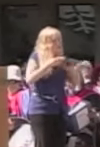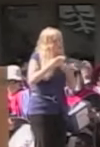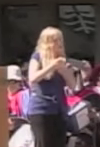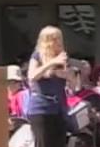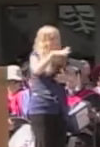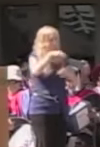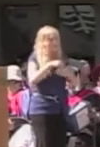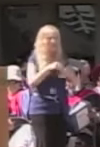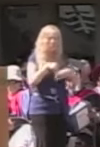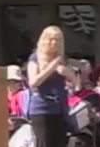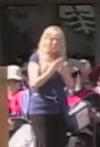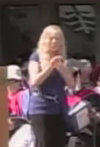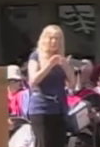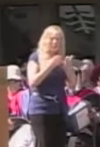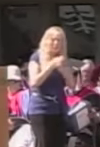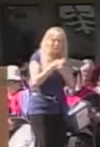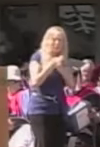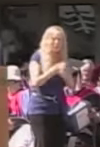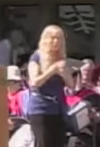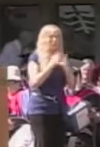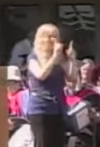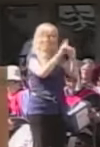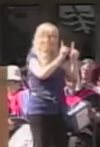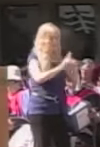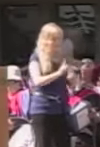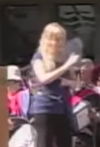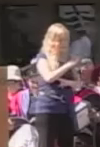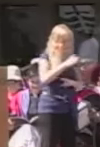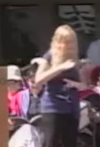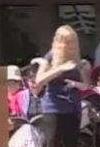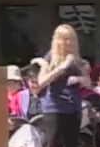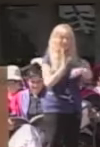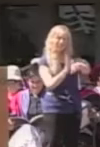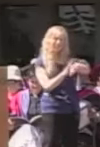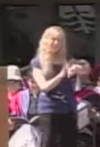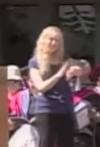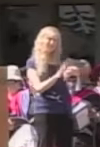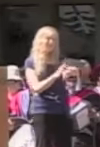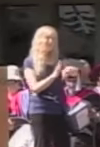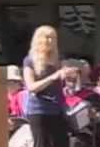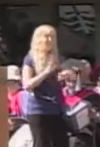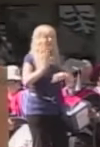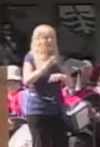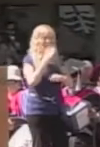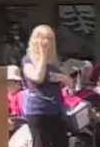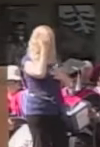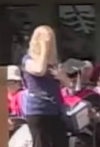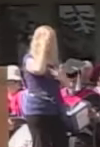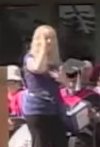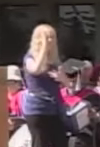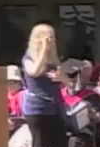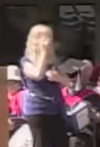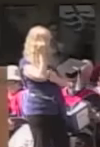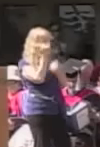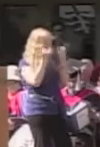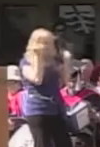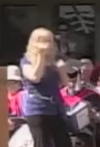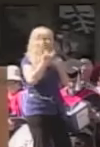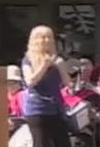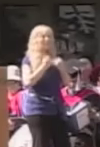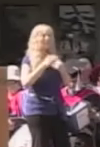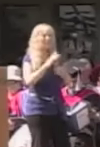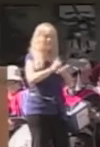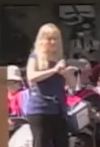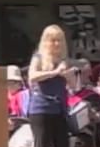numerous councils and advisory committees, which, together with his insightful presentations as an author and speaker, have earned him